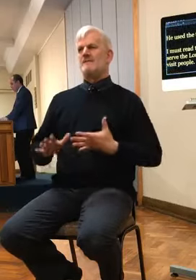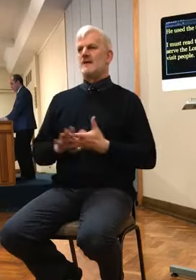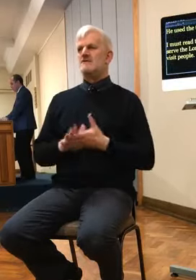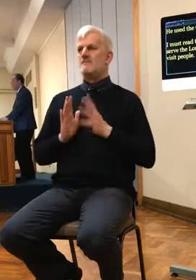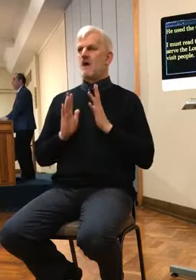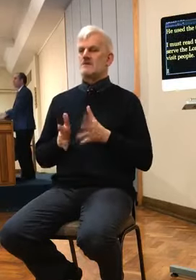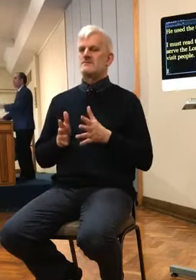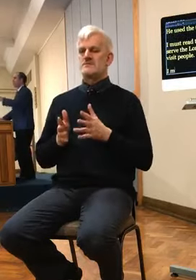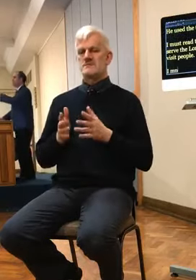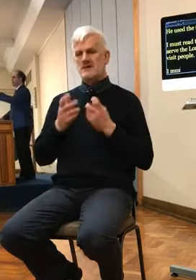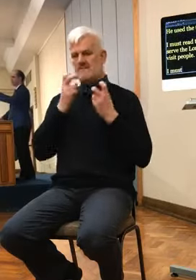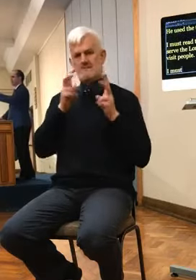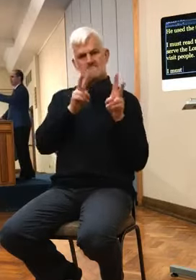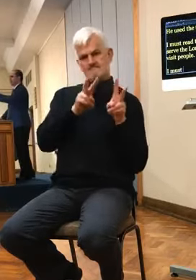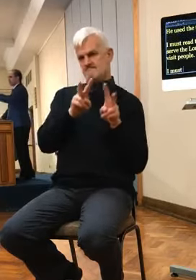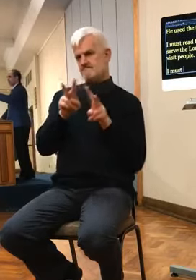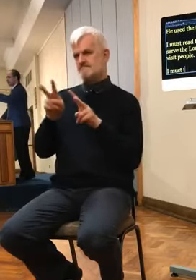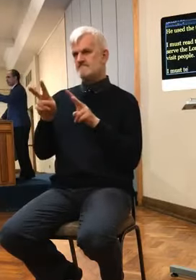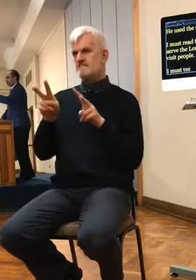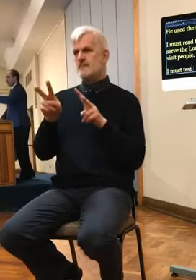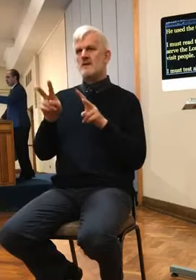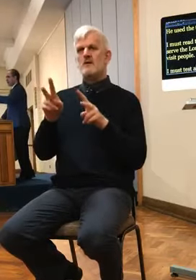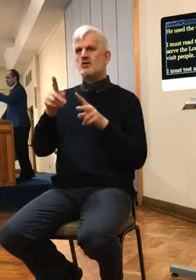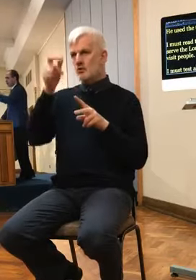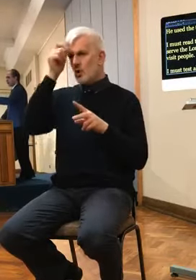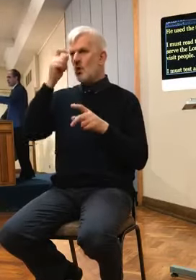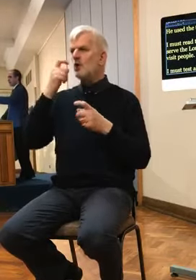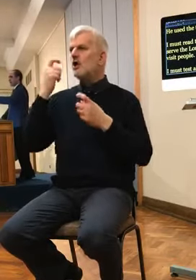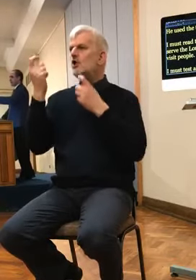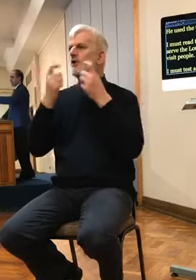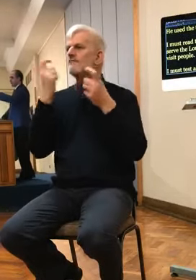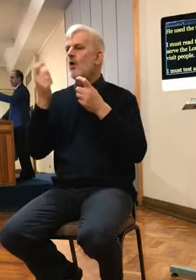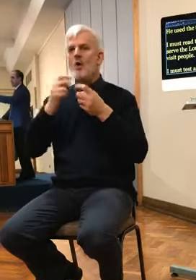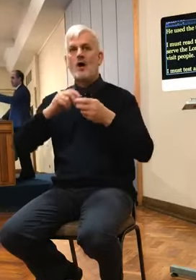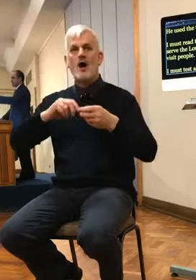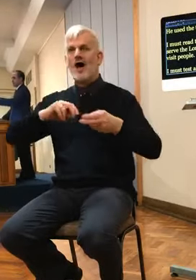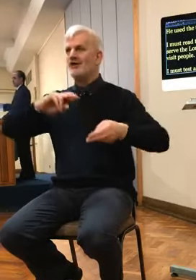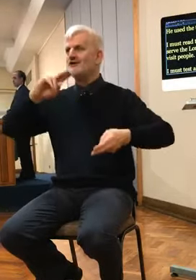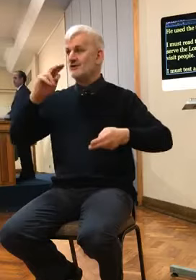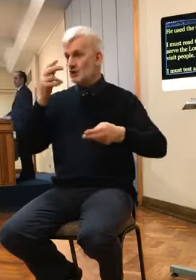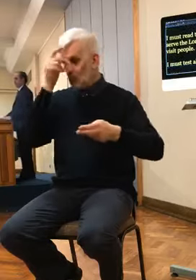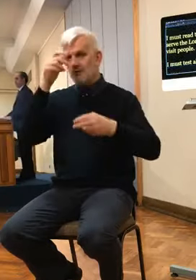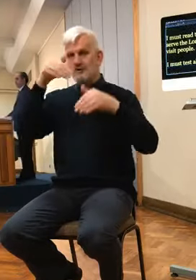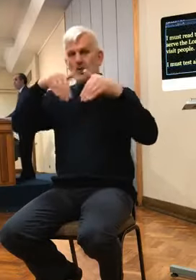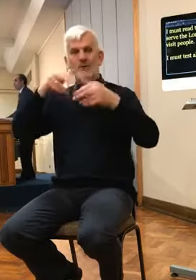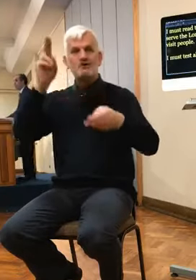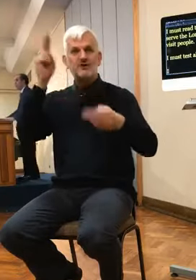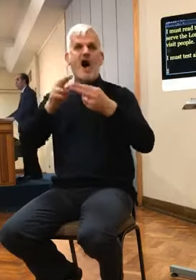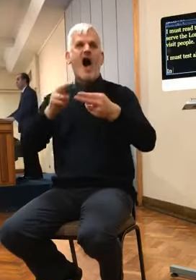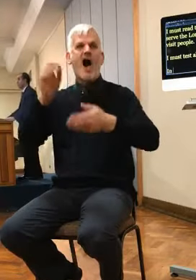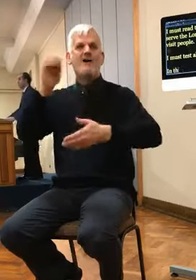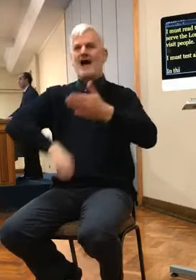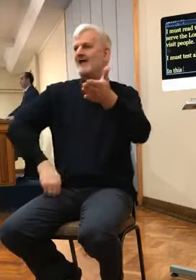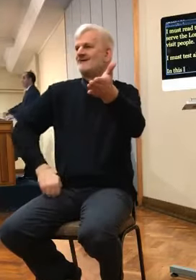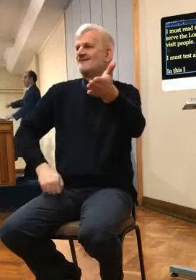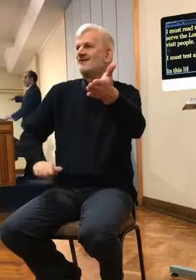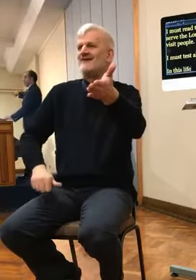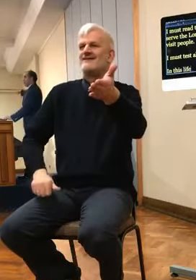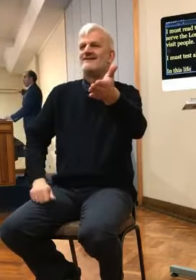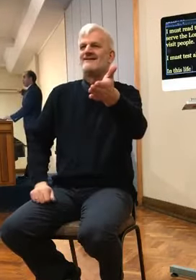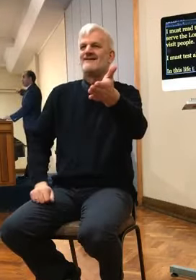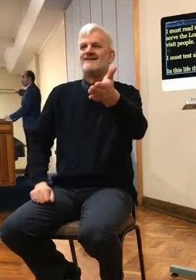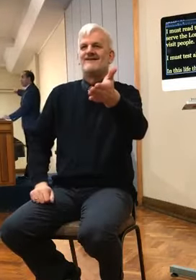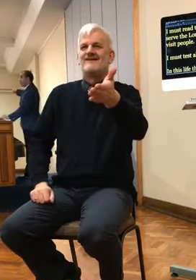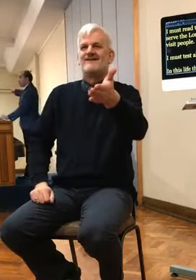things. There are bargains. There are bargains every day in this life. What do we do?